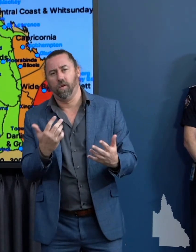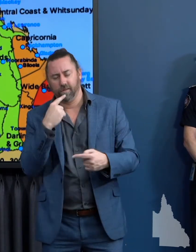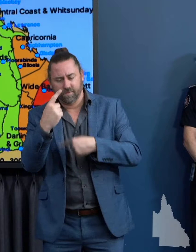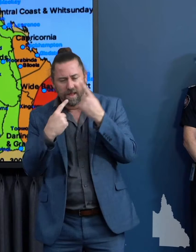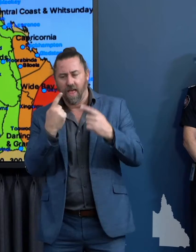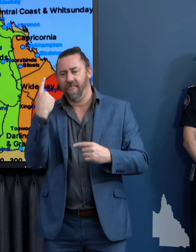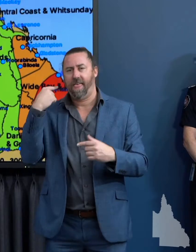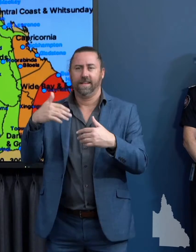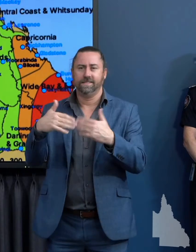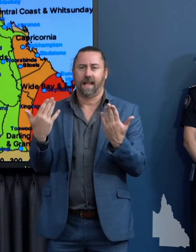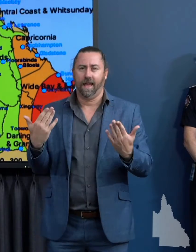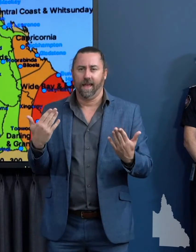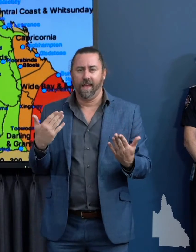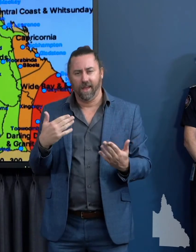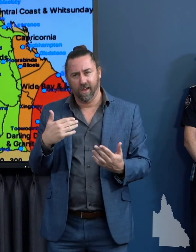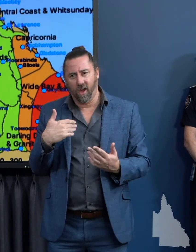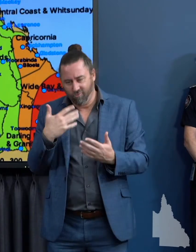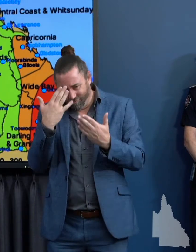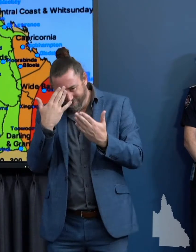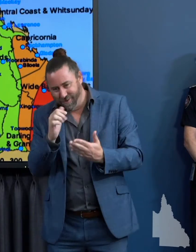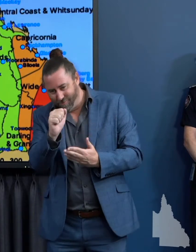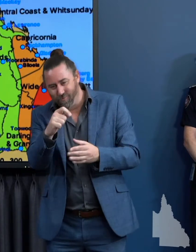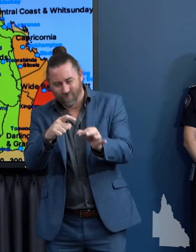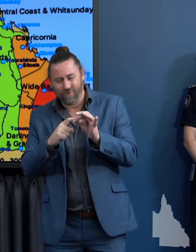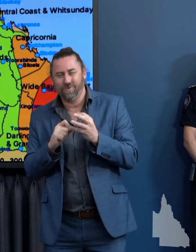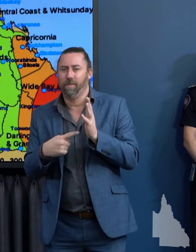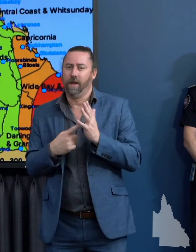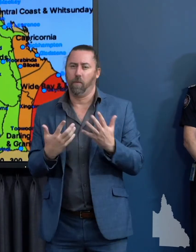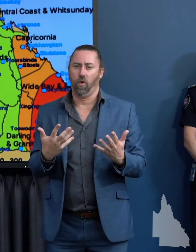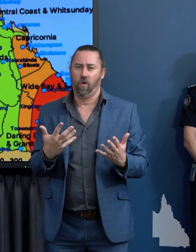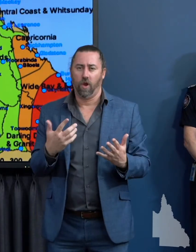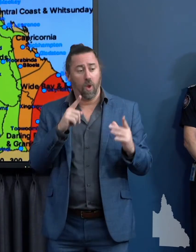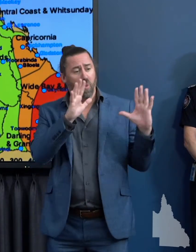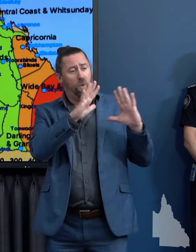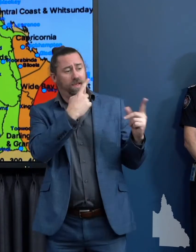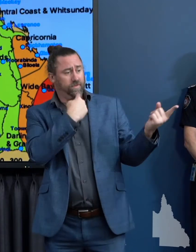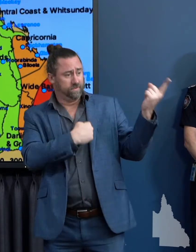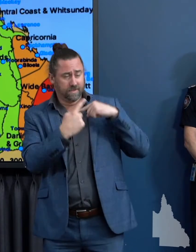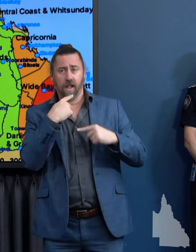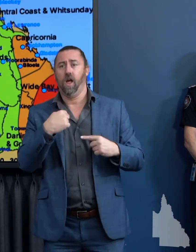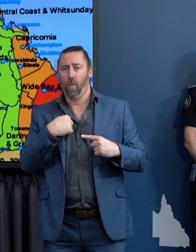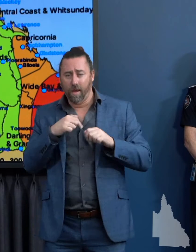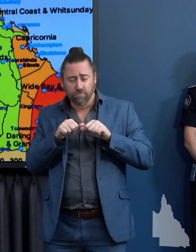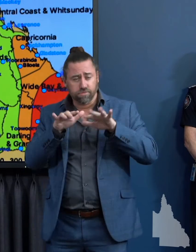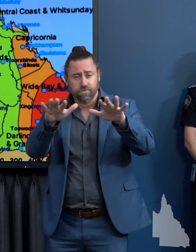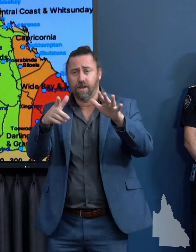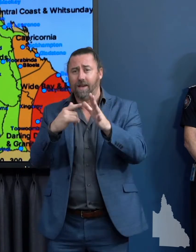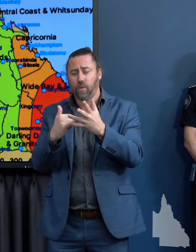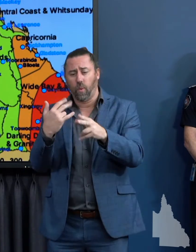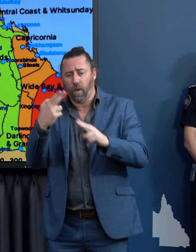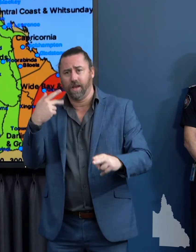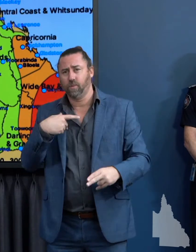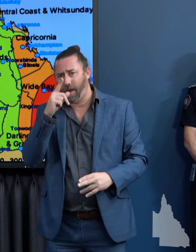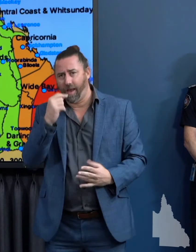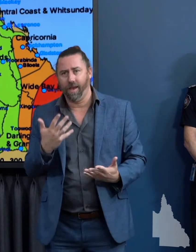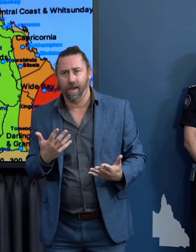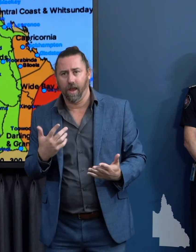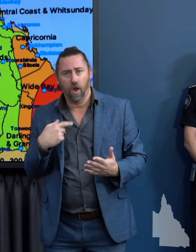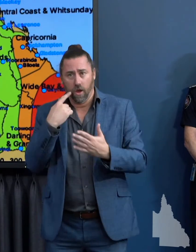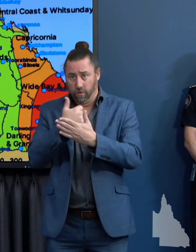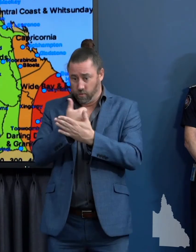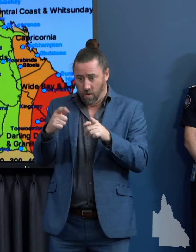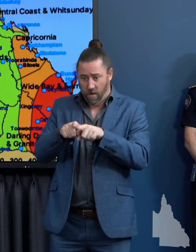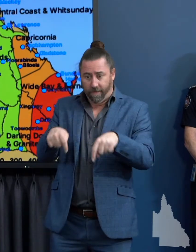day, and as the Bureau gives us information, we are getting it out as quickly as we possibly can. We do these regular